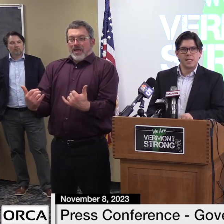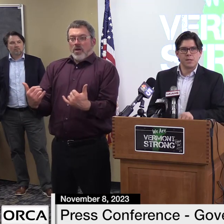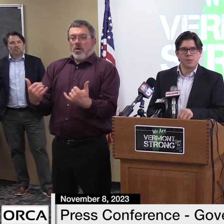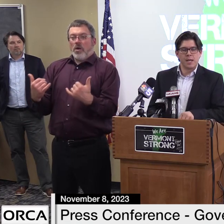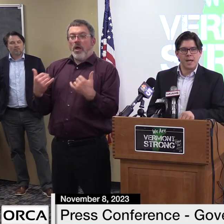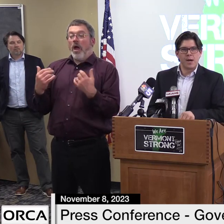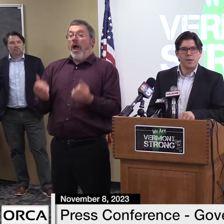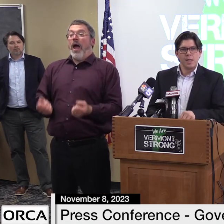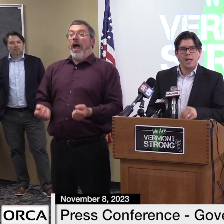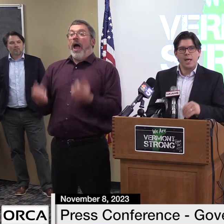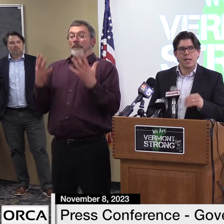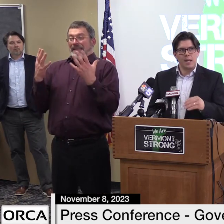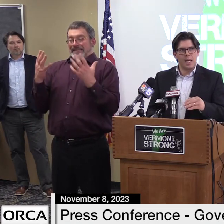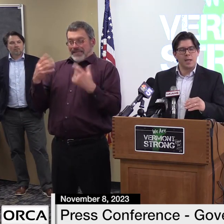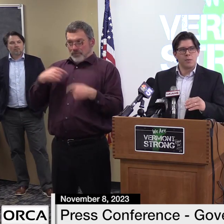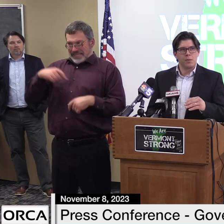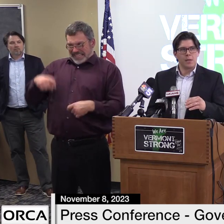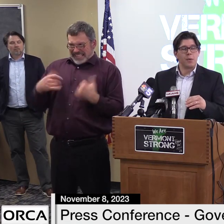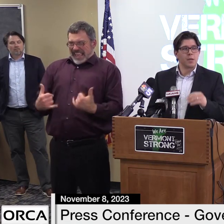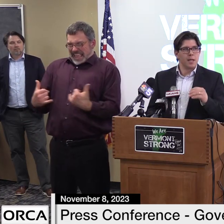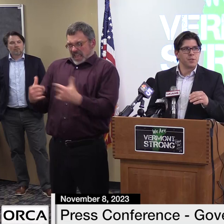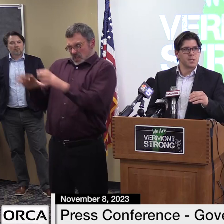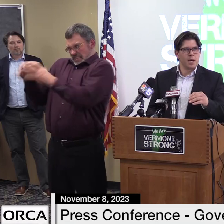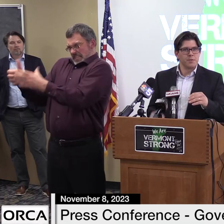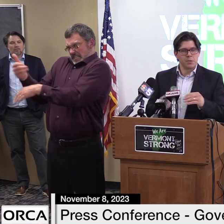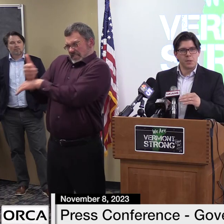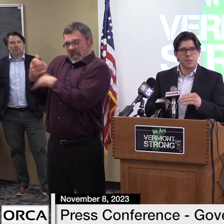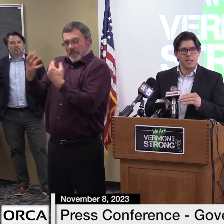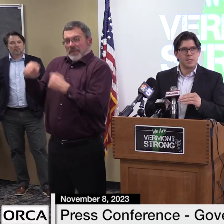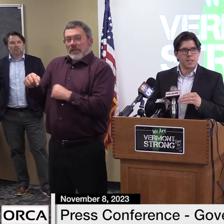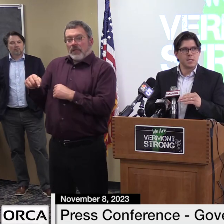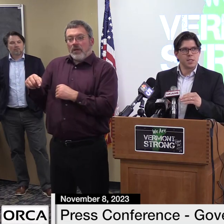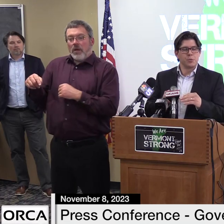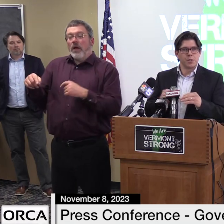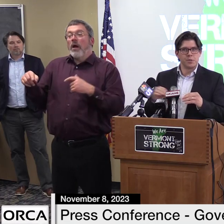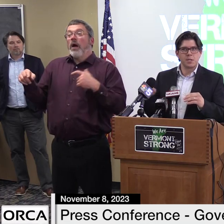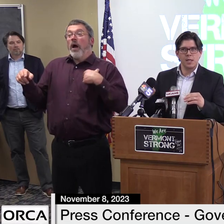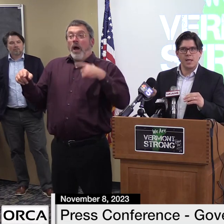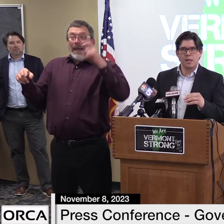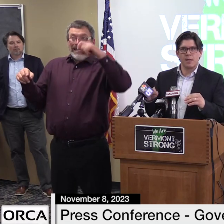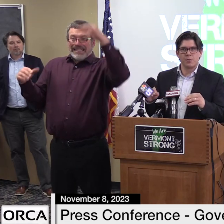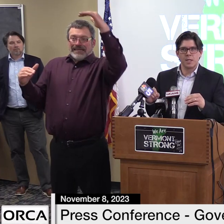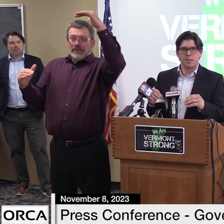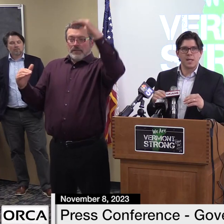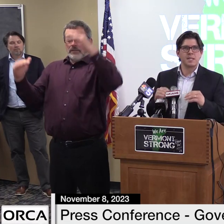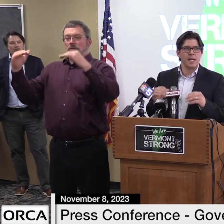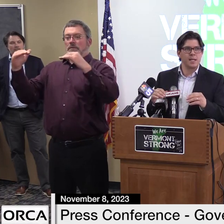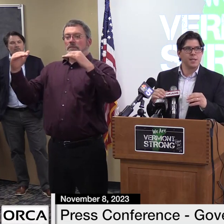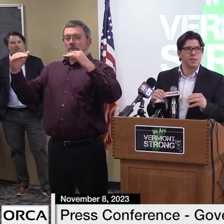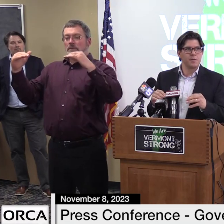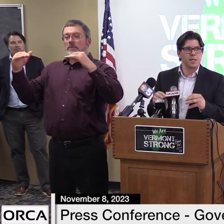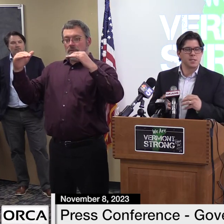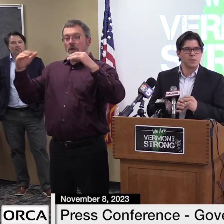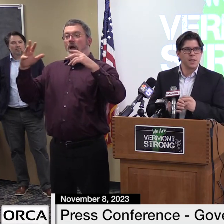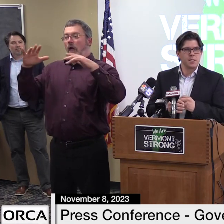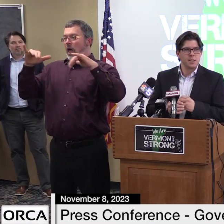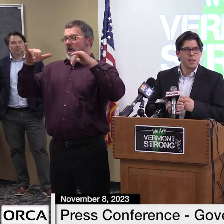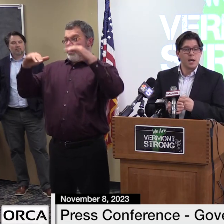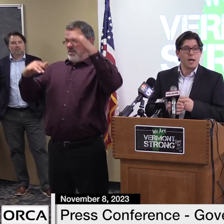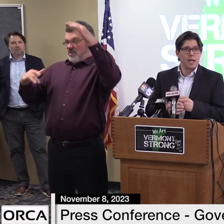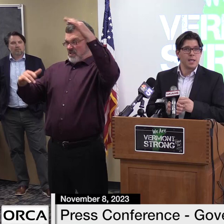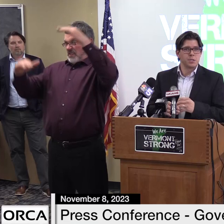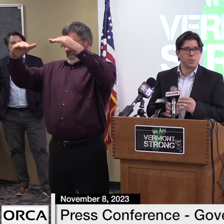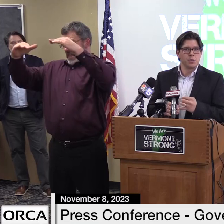be needed right now, and then that would level us off. So we would need to continue producing at a level rate to maintain healthy vacancy